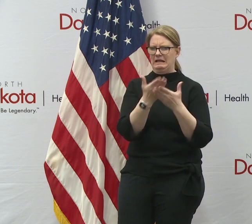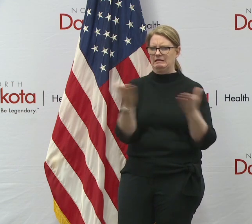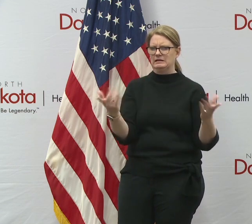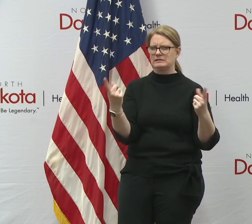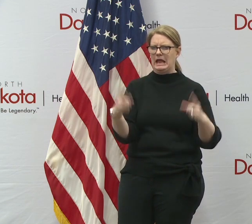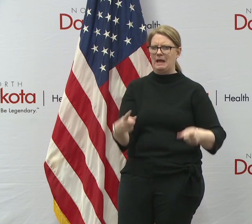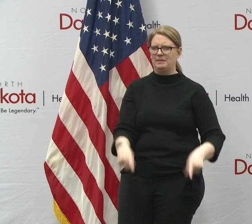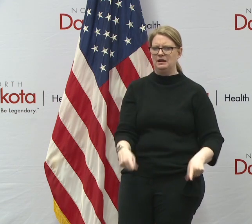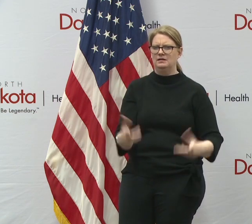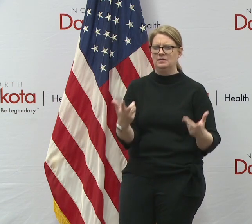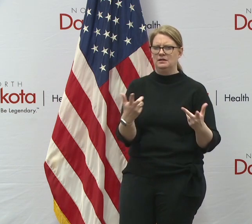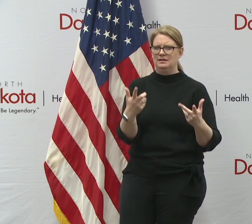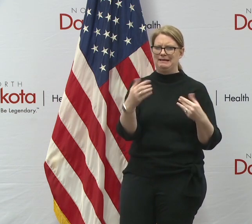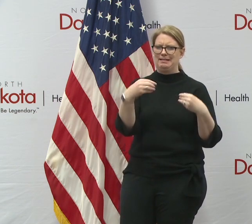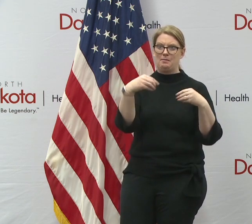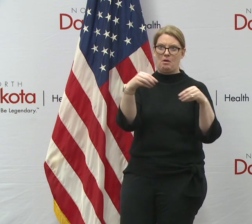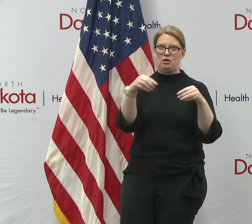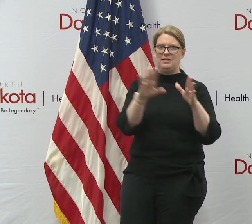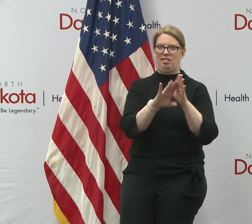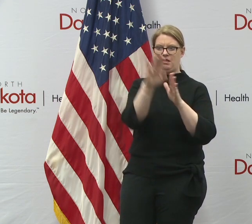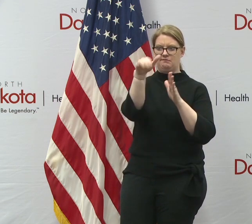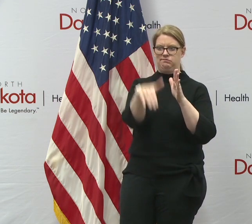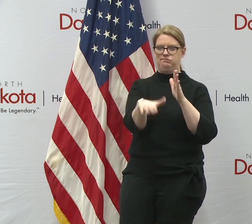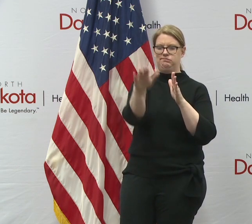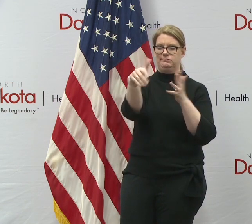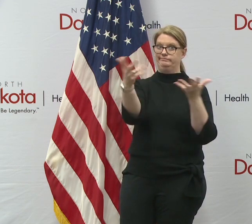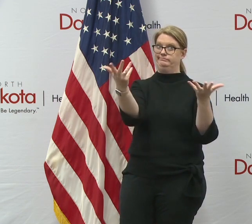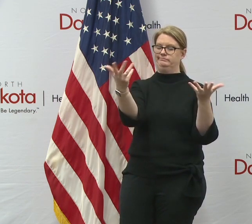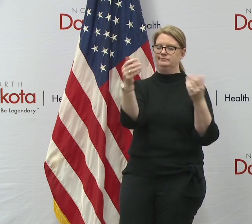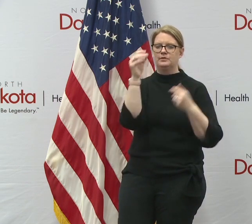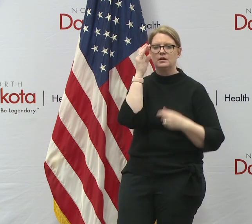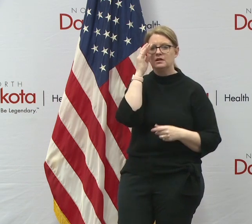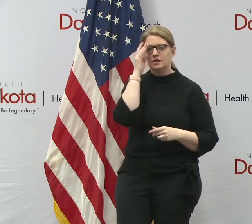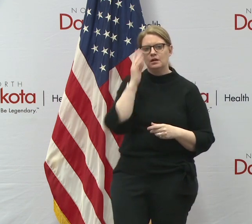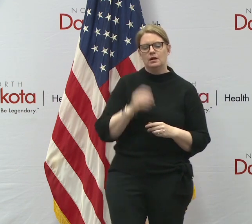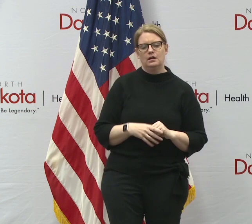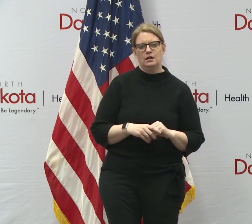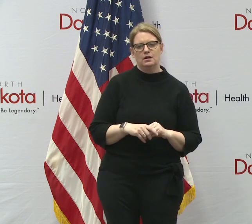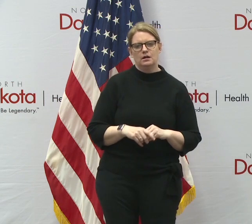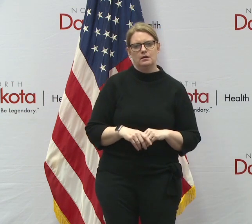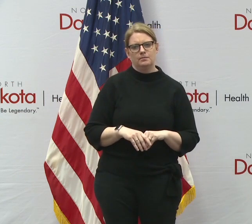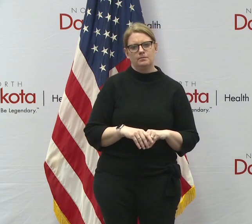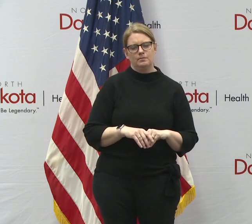in the market right now. But the other thing which I think that is